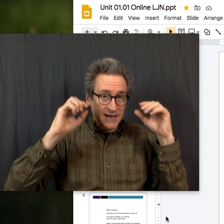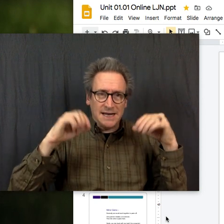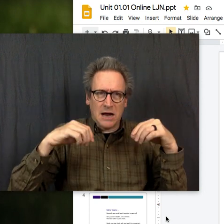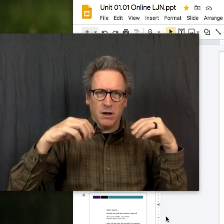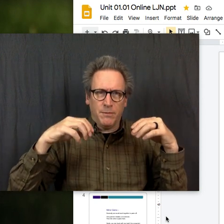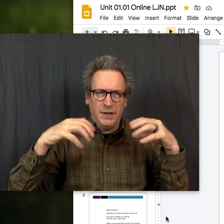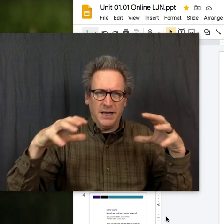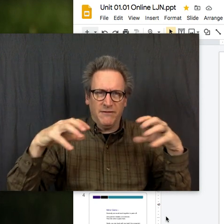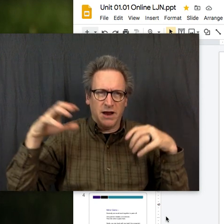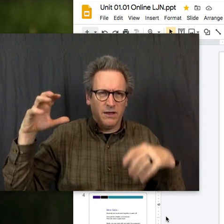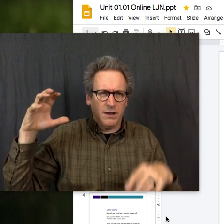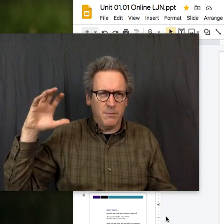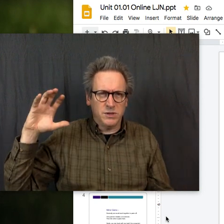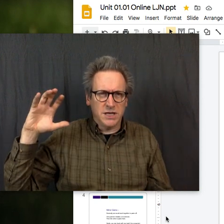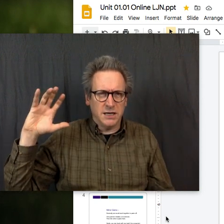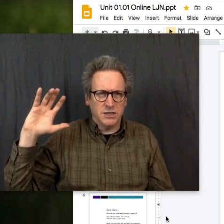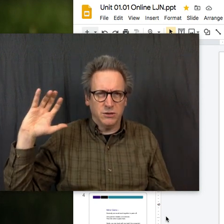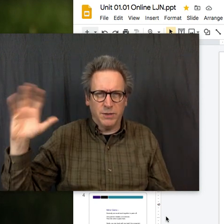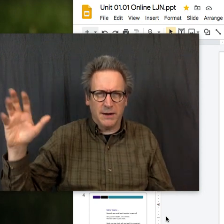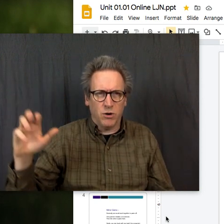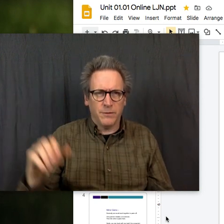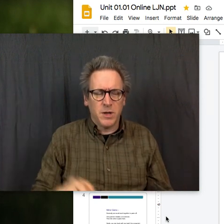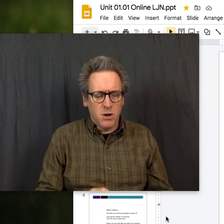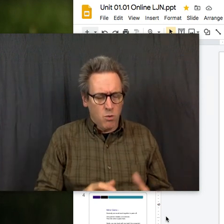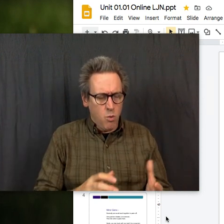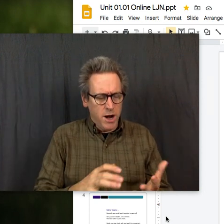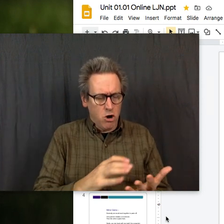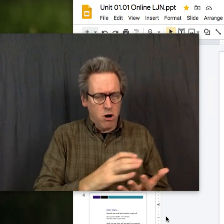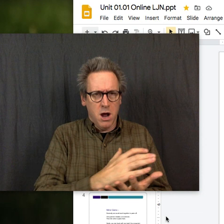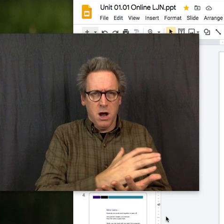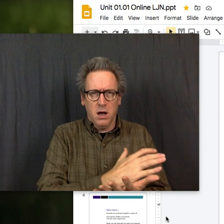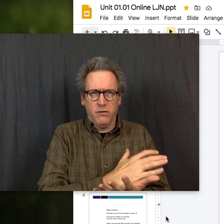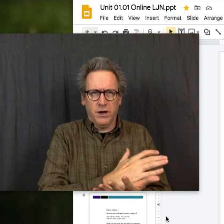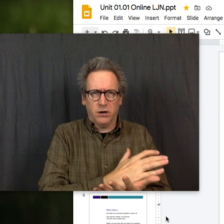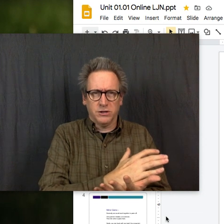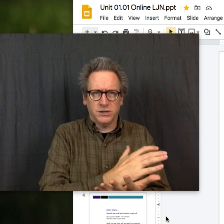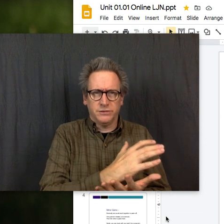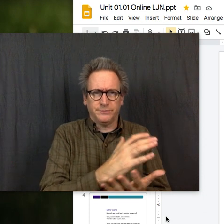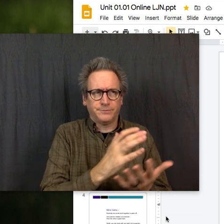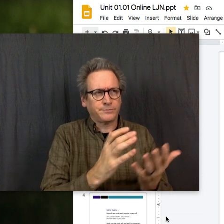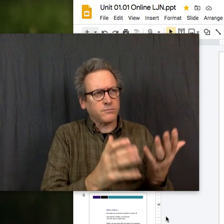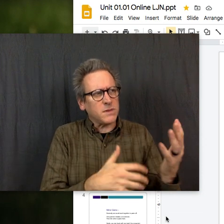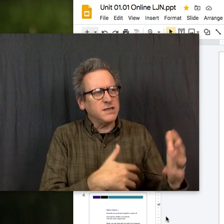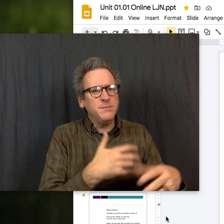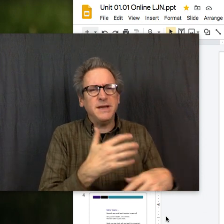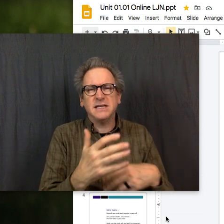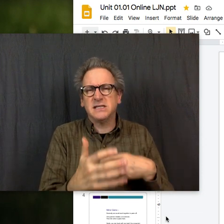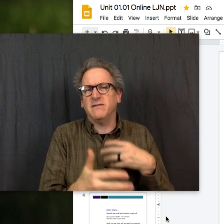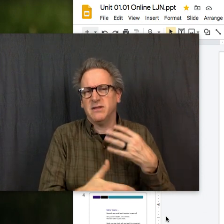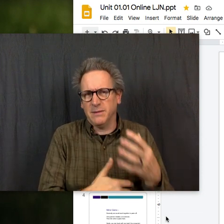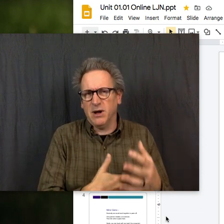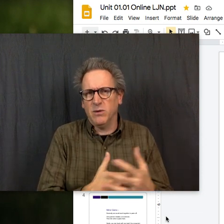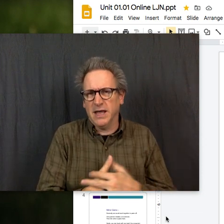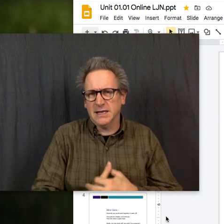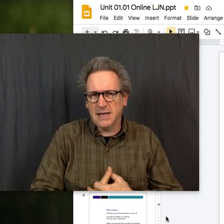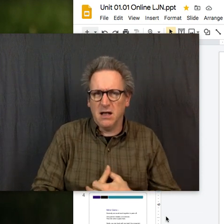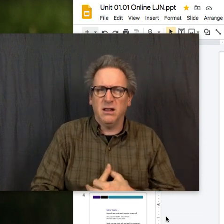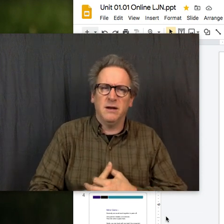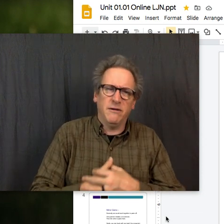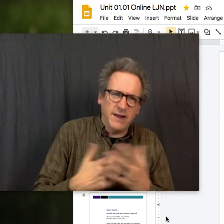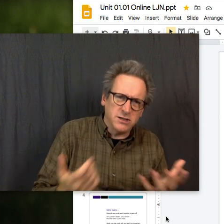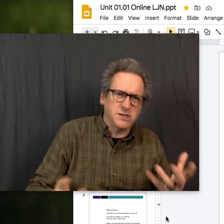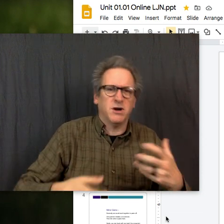I sent out a PDF, and I think I posted it to Blackboard, where there's some basic stuff to think about with